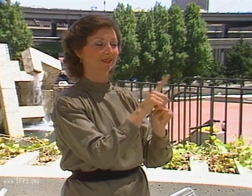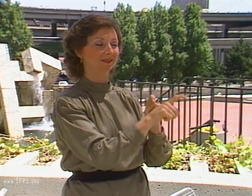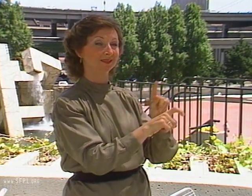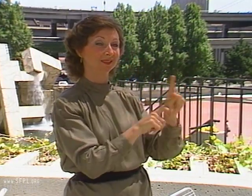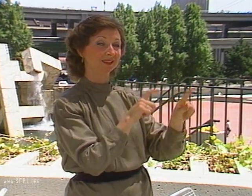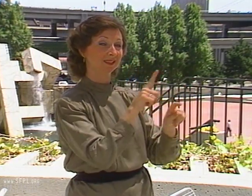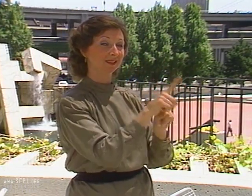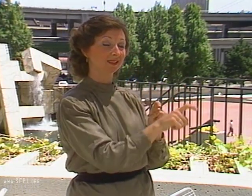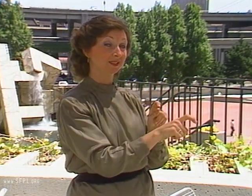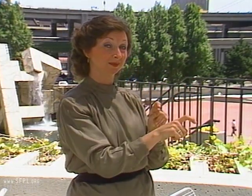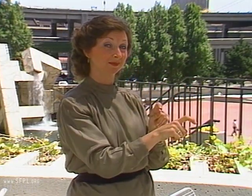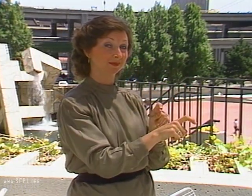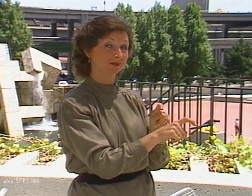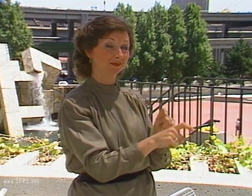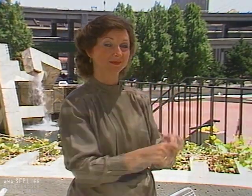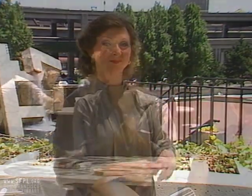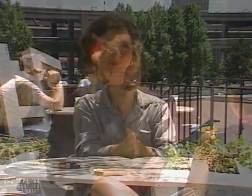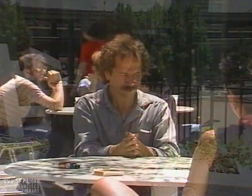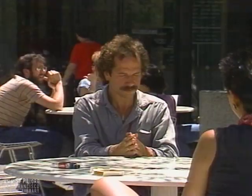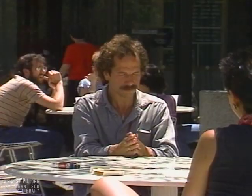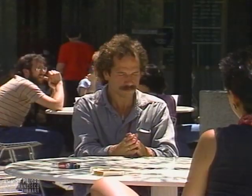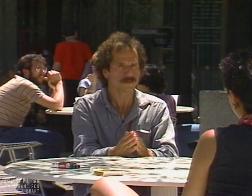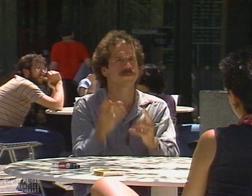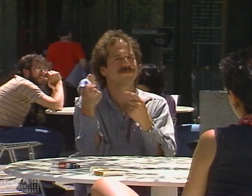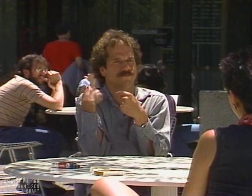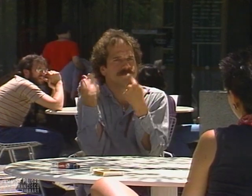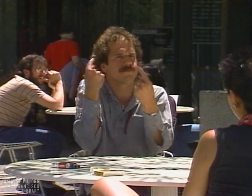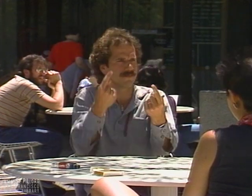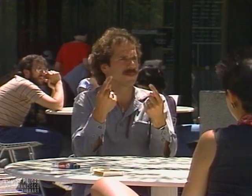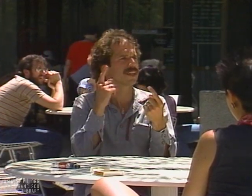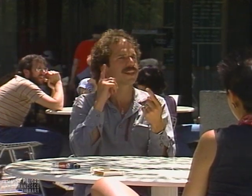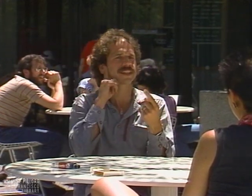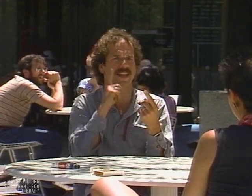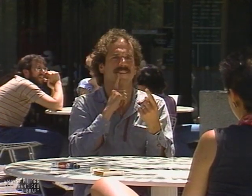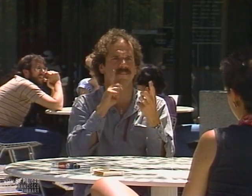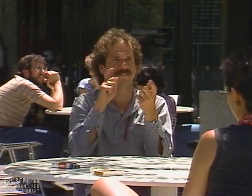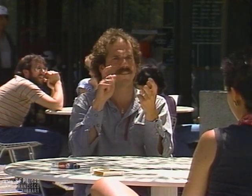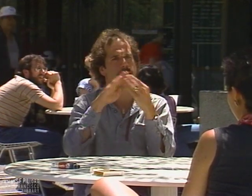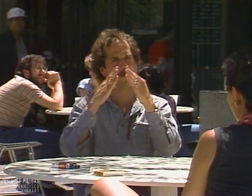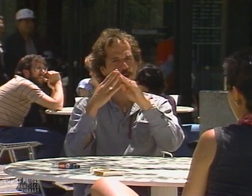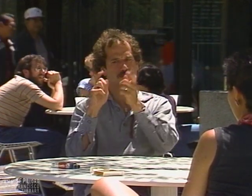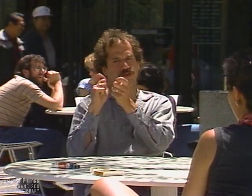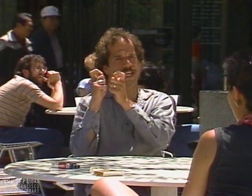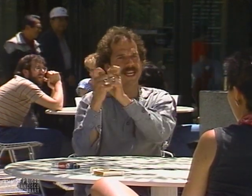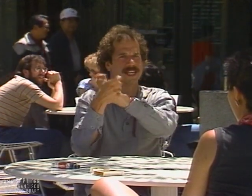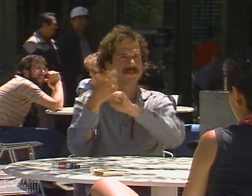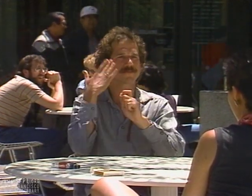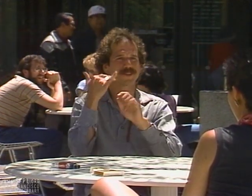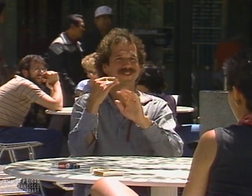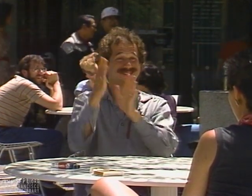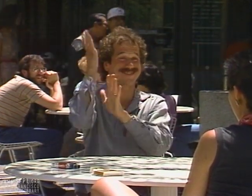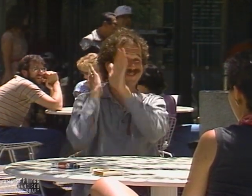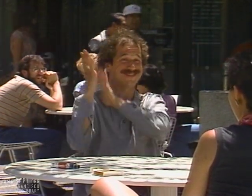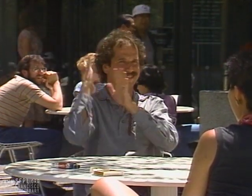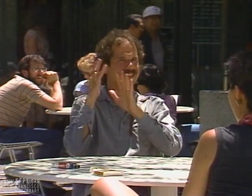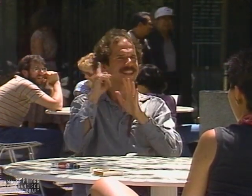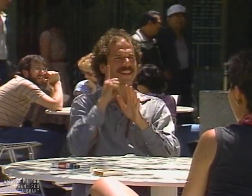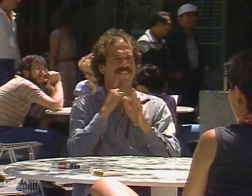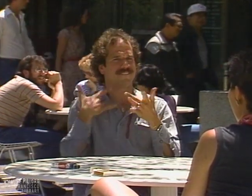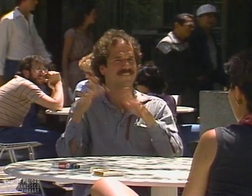and experiences. Let's watch. In recent years, there have been a lot of changes in the deaf community. In the past, deaf